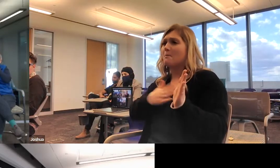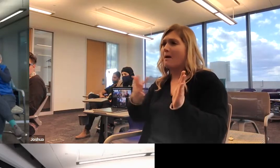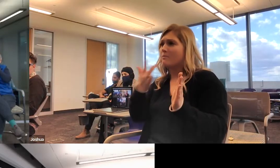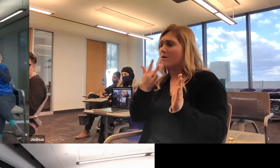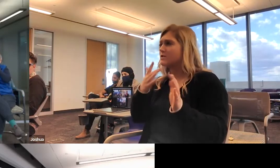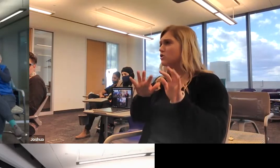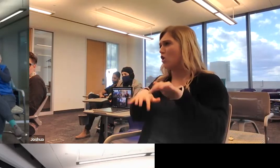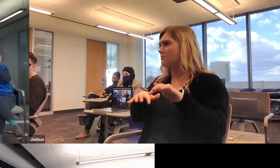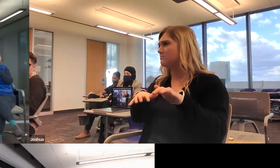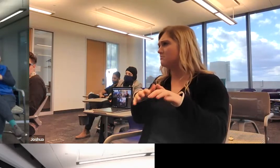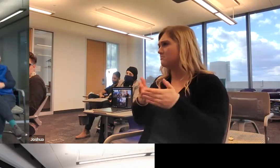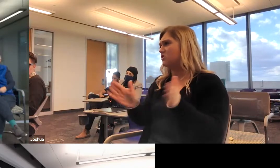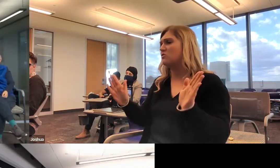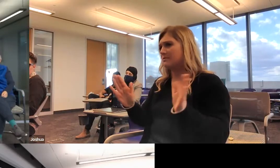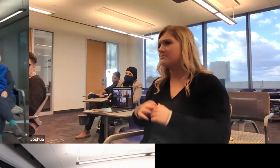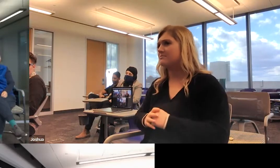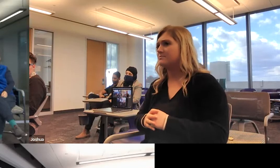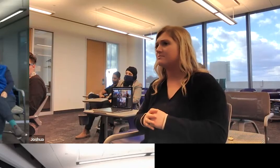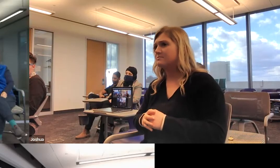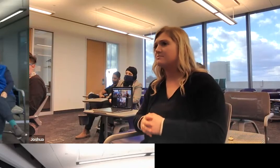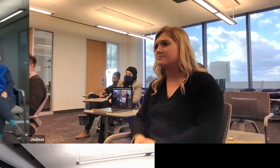going to be COAT.